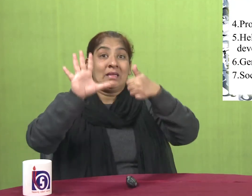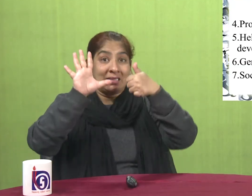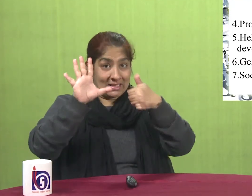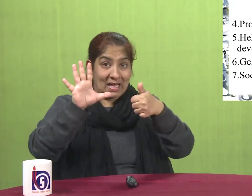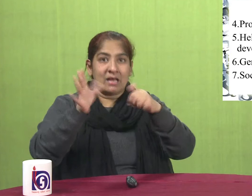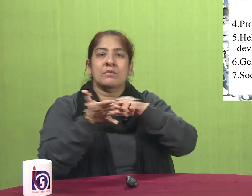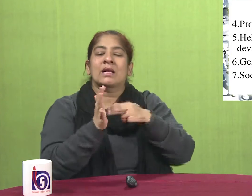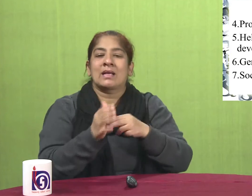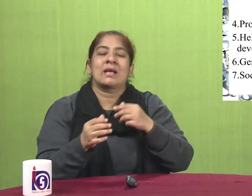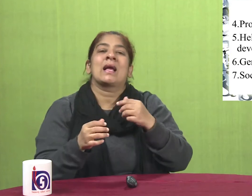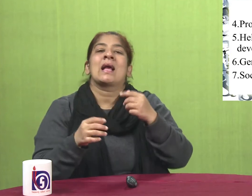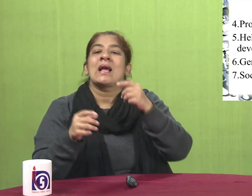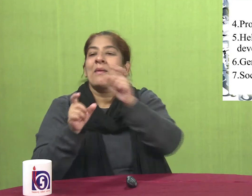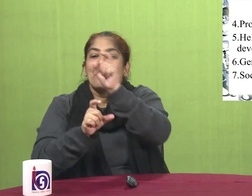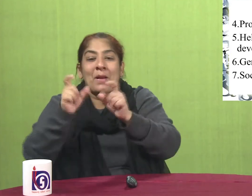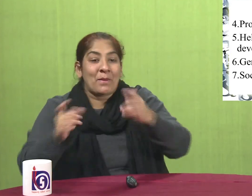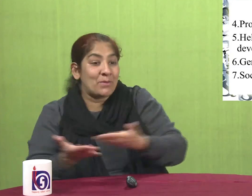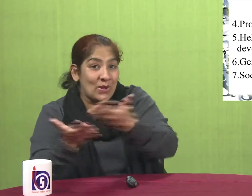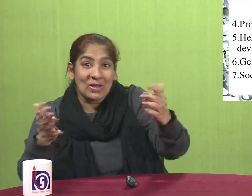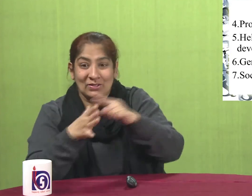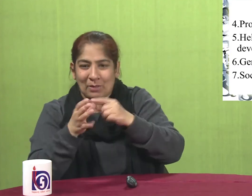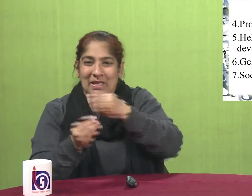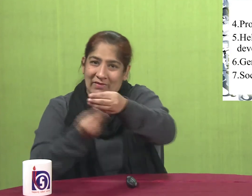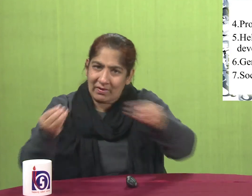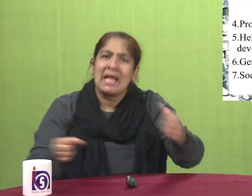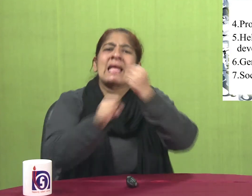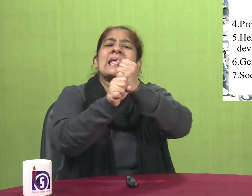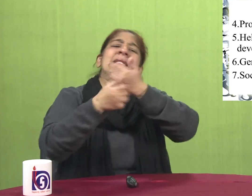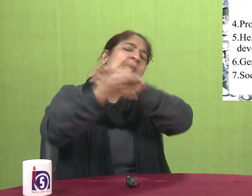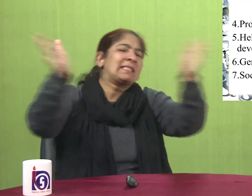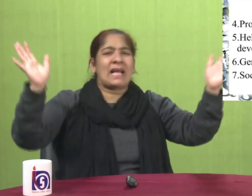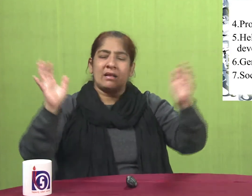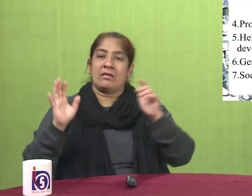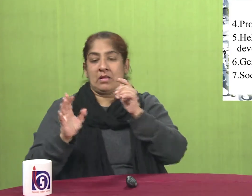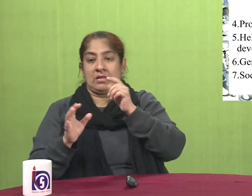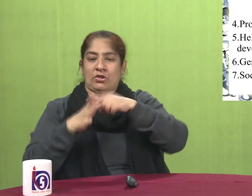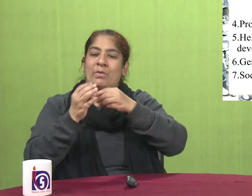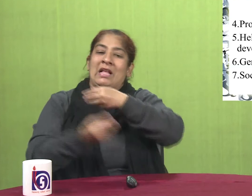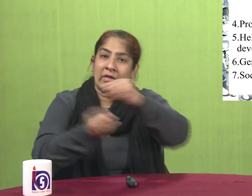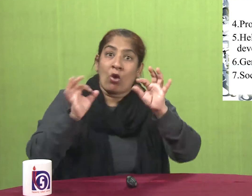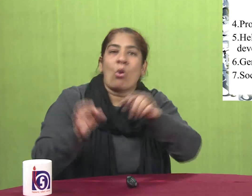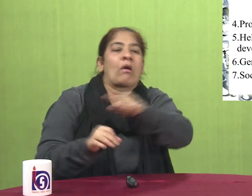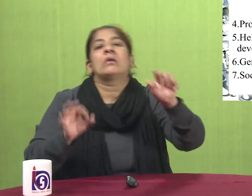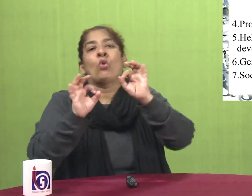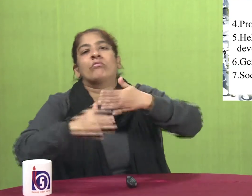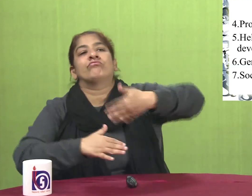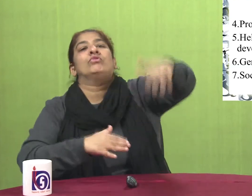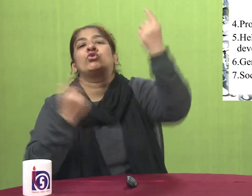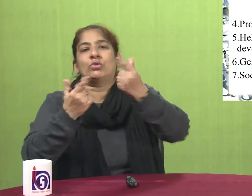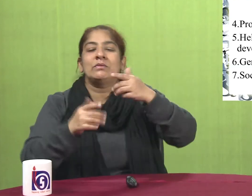The sixth is generation of employment. A lot of people are